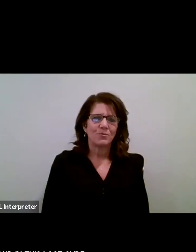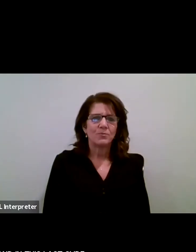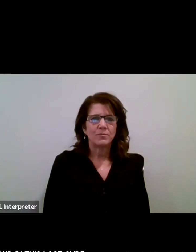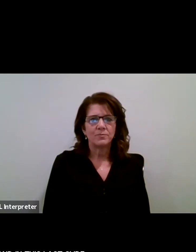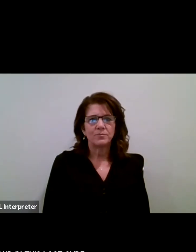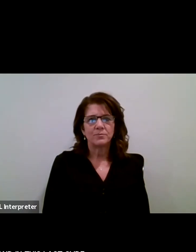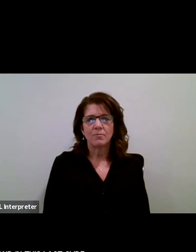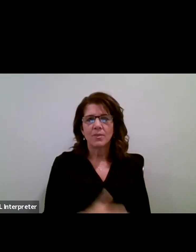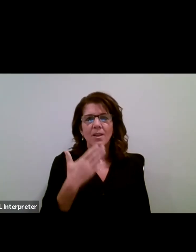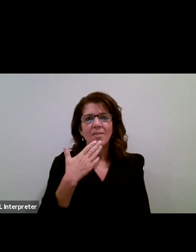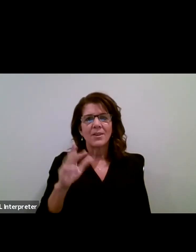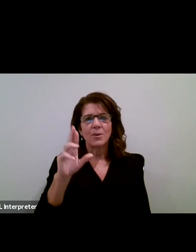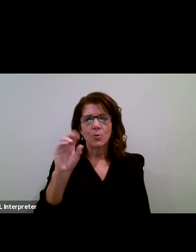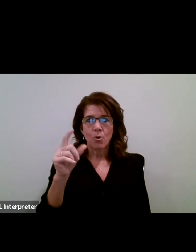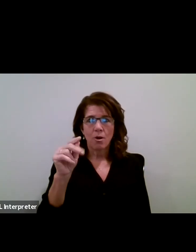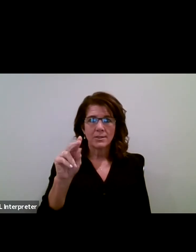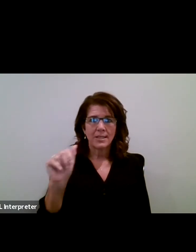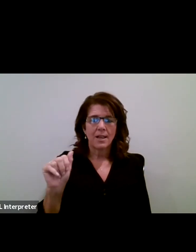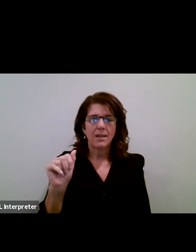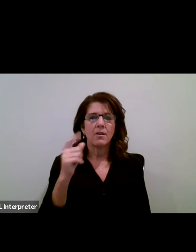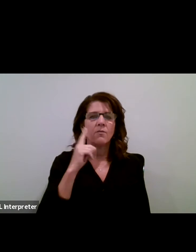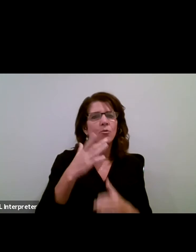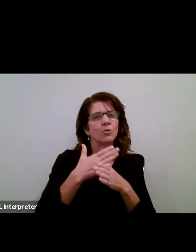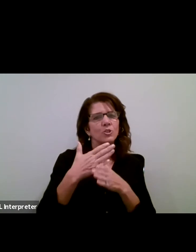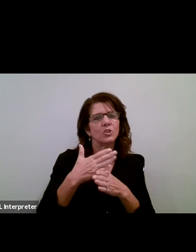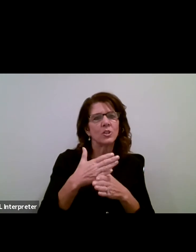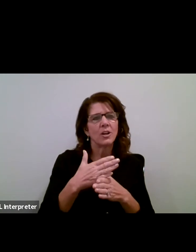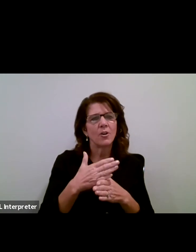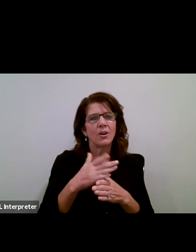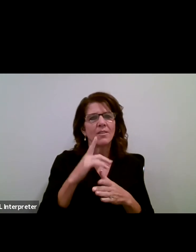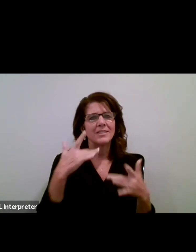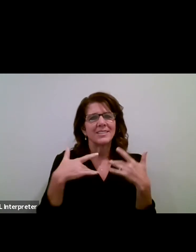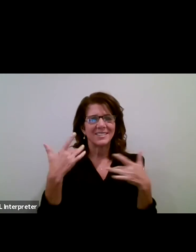Thank you so much, Roxana, for sharing with us these